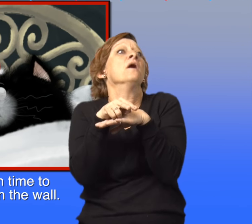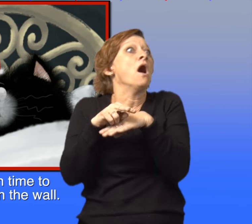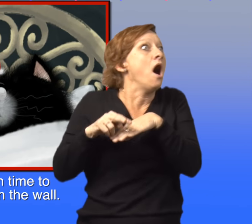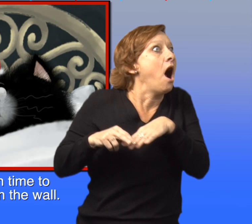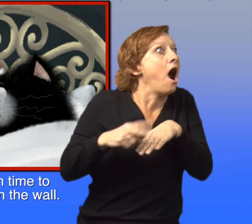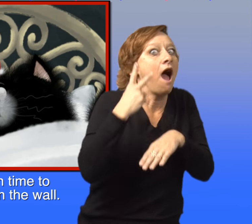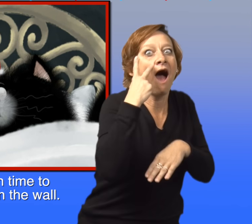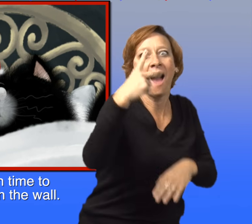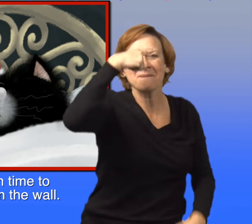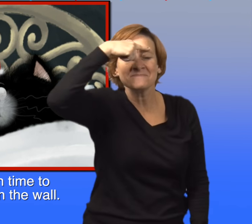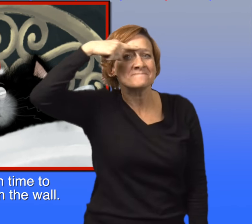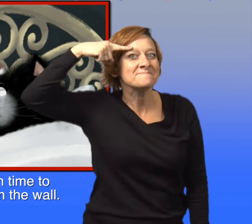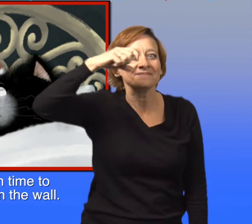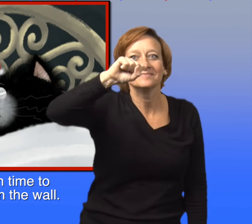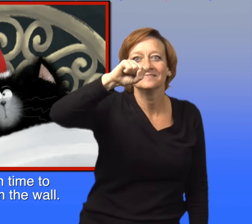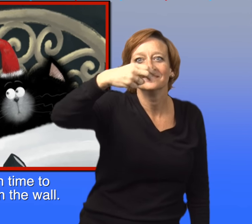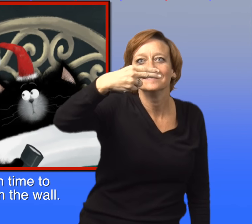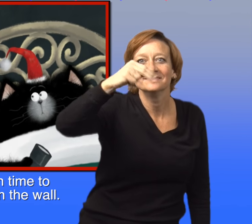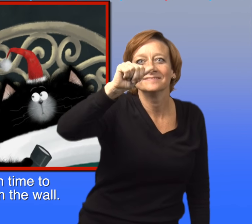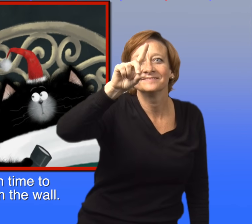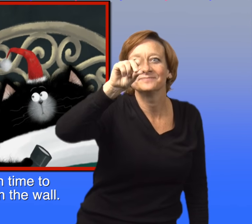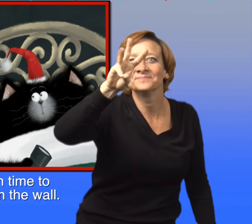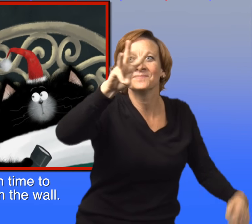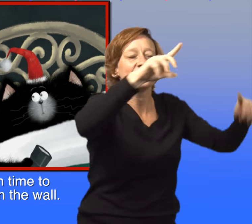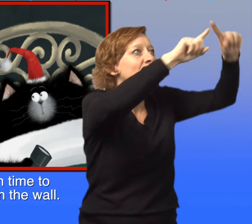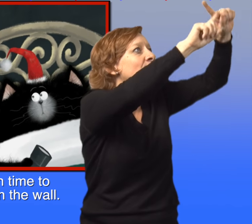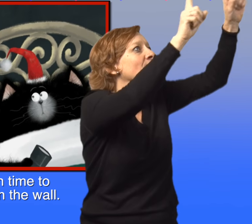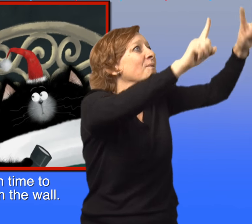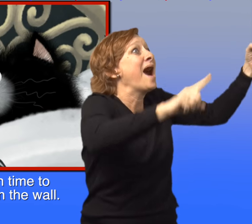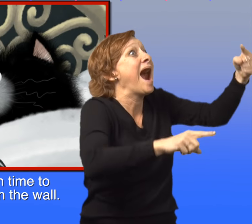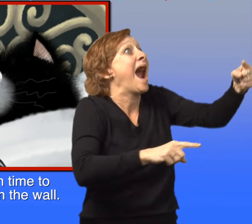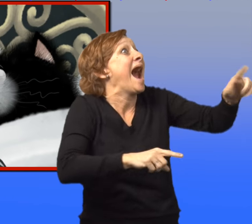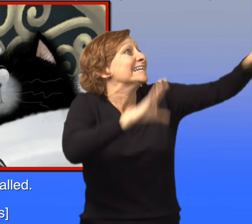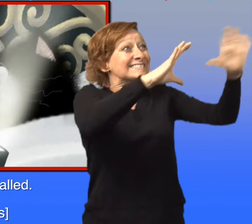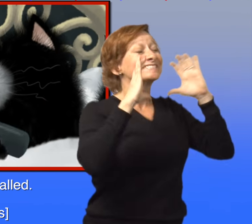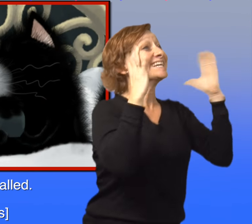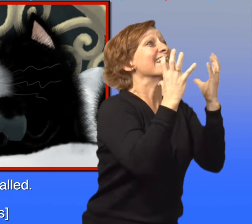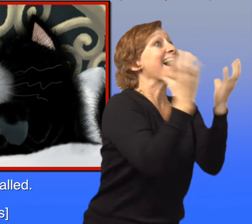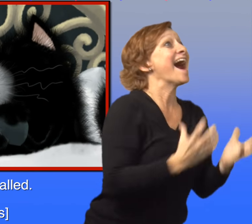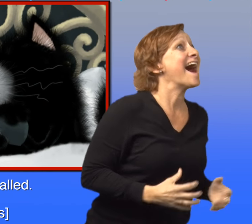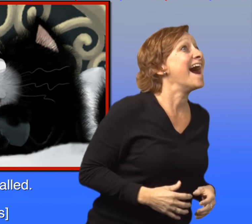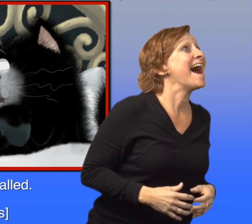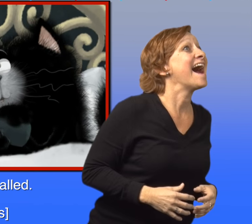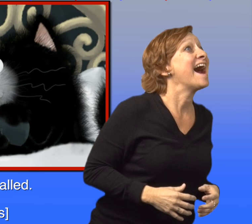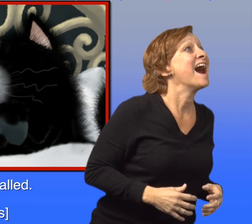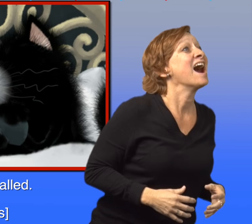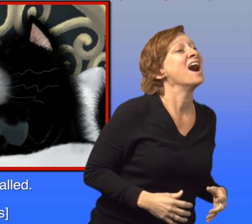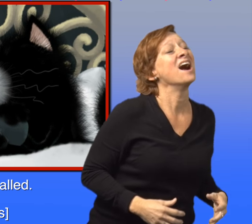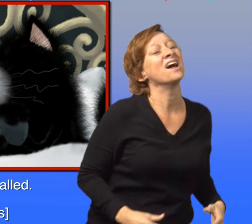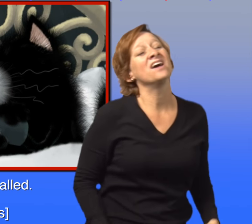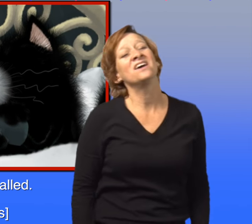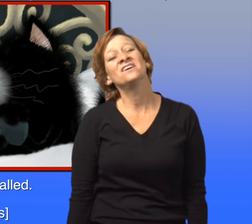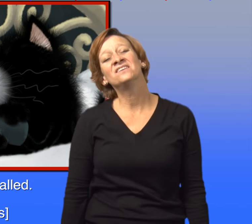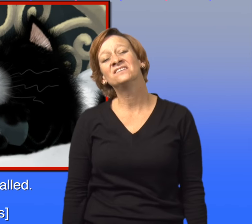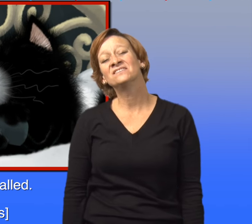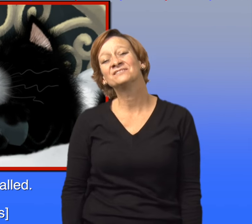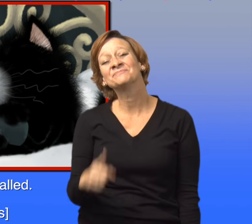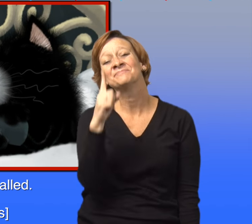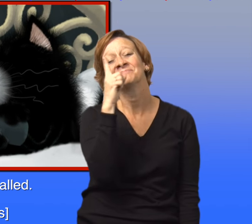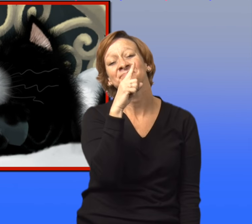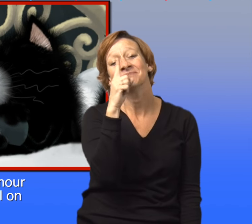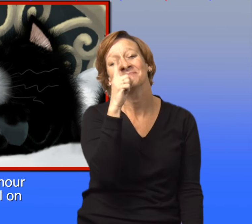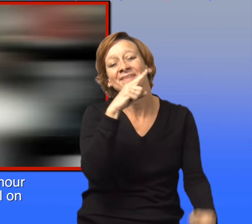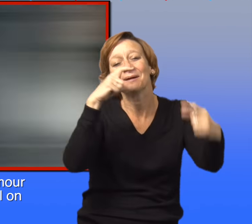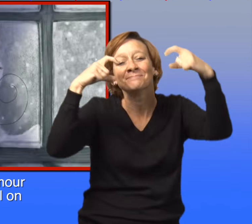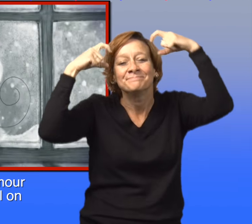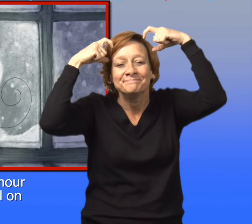Splat rolled over just in time to see a shadow appear on the wall. Oh! Santa! Splat